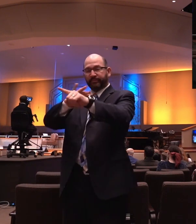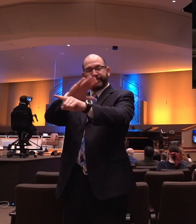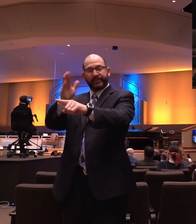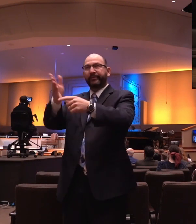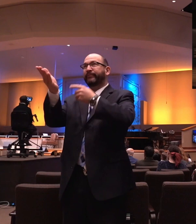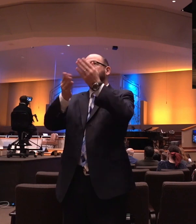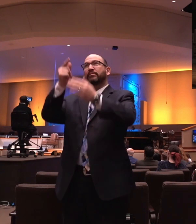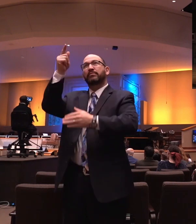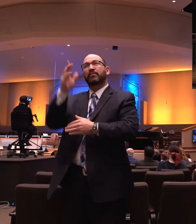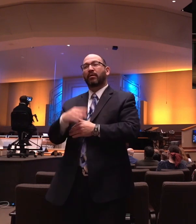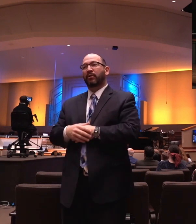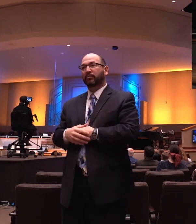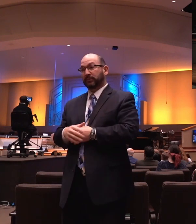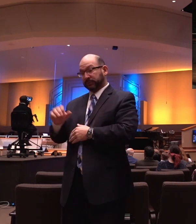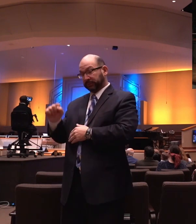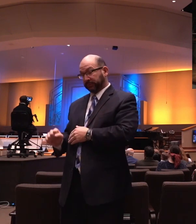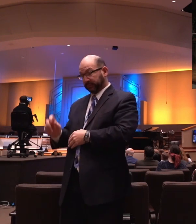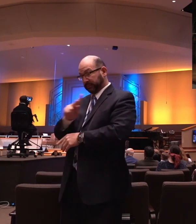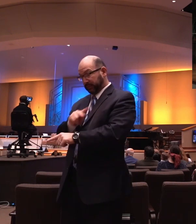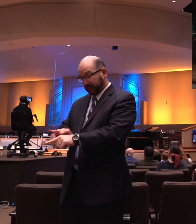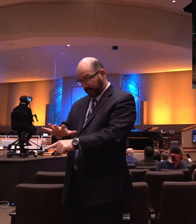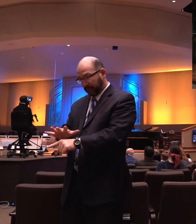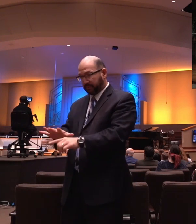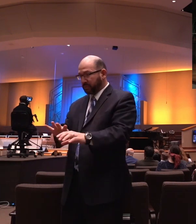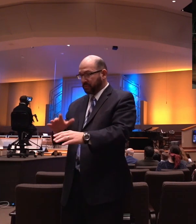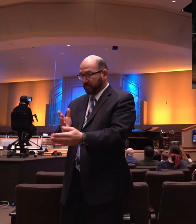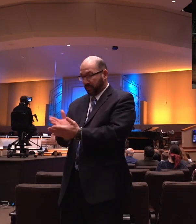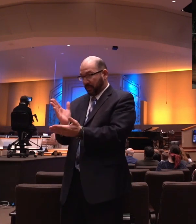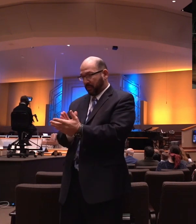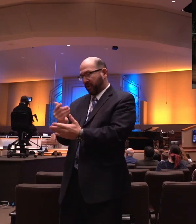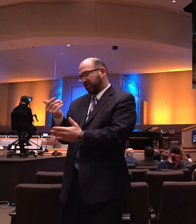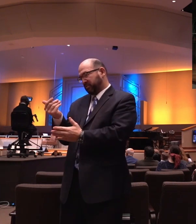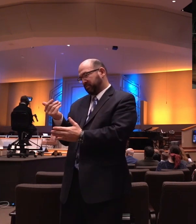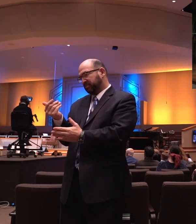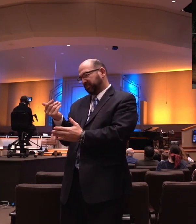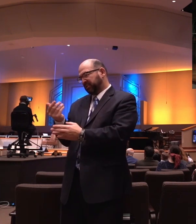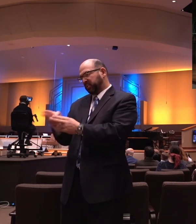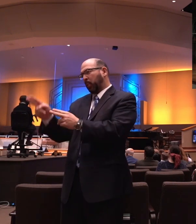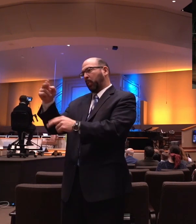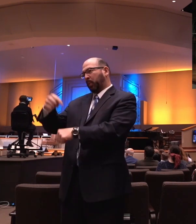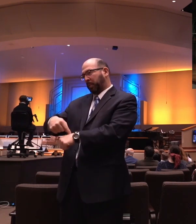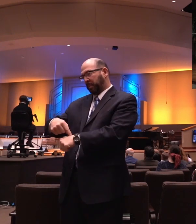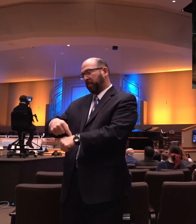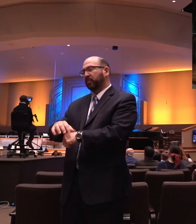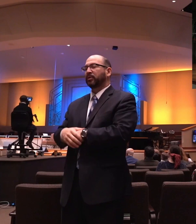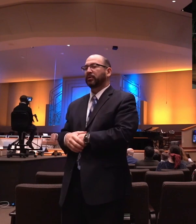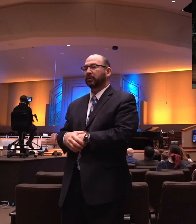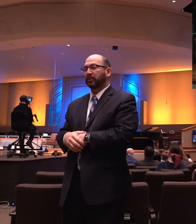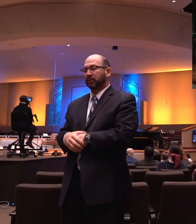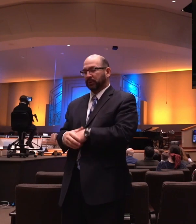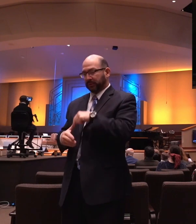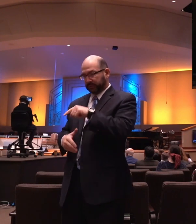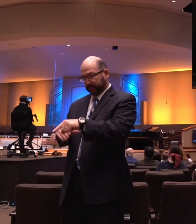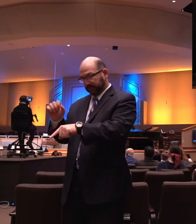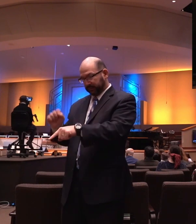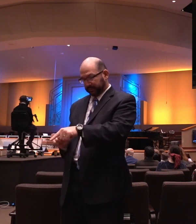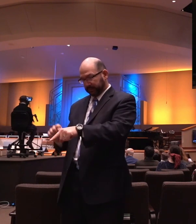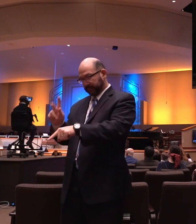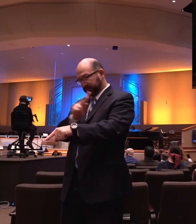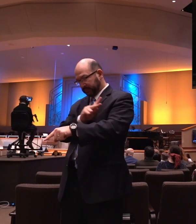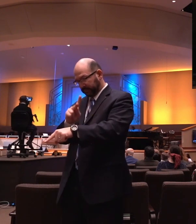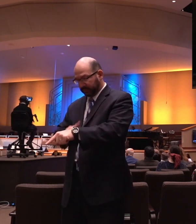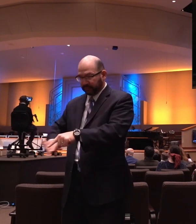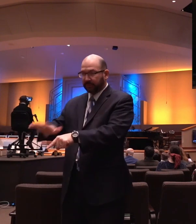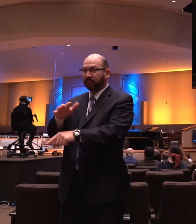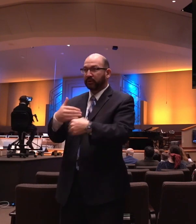and Judah did right for a little while. The king of Judah is a man named Asa.